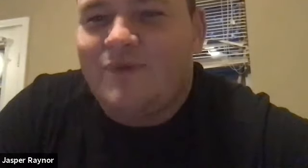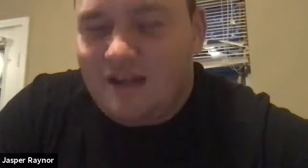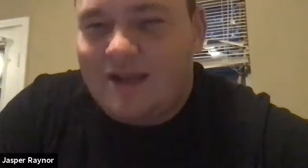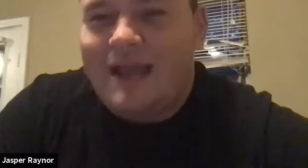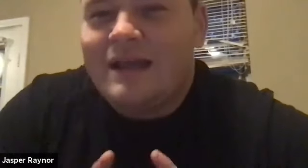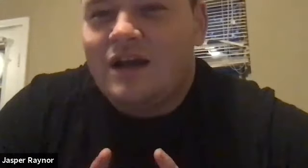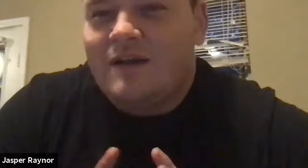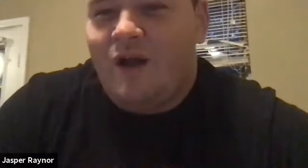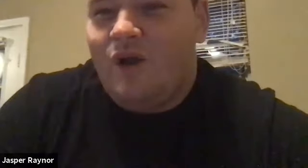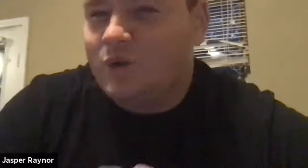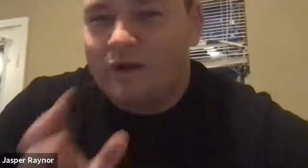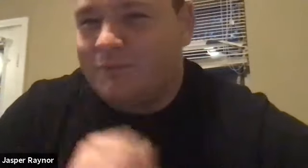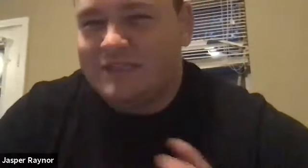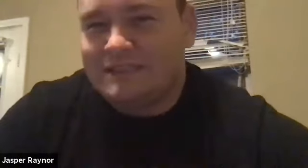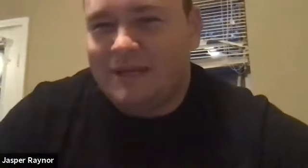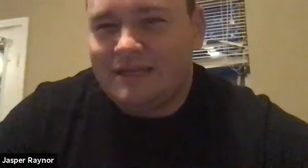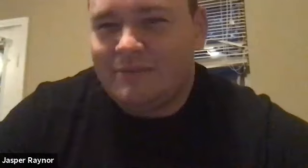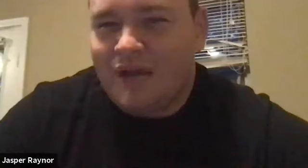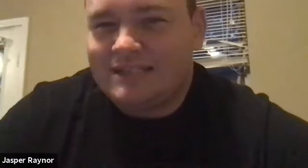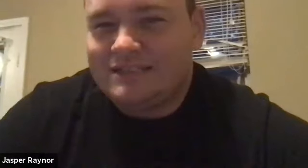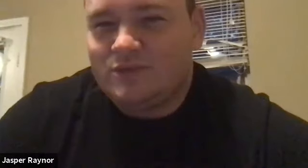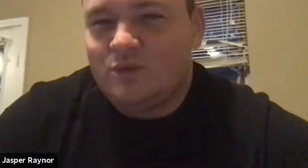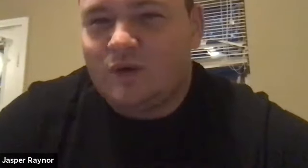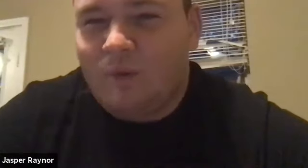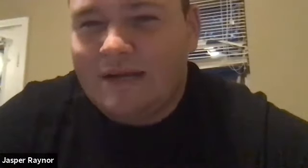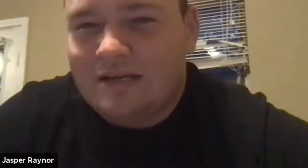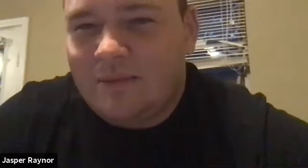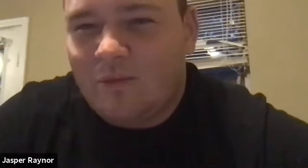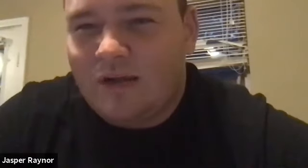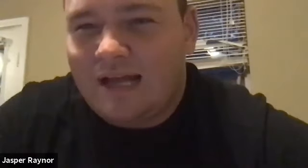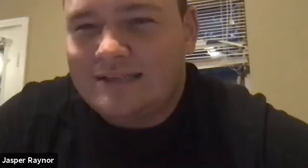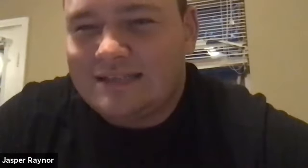Yes. Okay. Are you wanting to participate in the practice, or you wanting to wait a couple more classes?